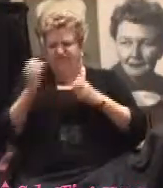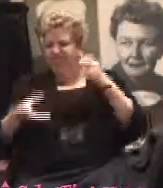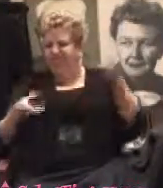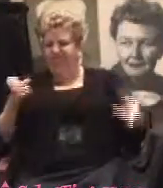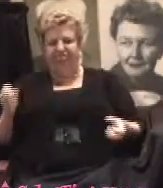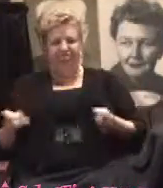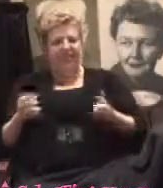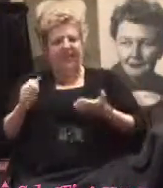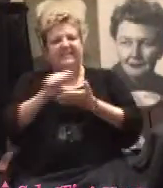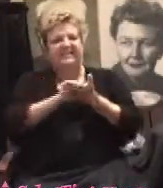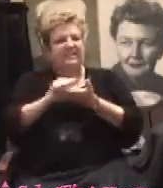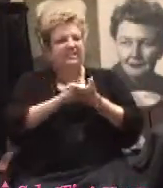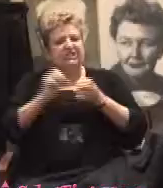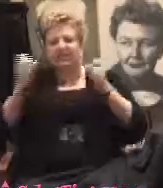dishes in the sink from the Reagan administration.